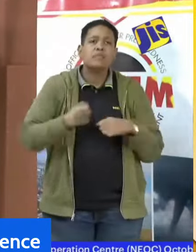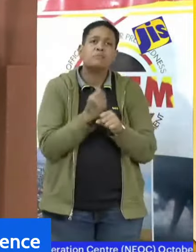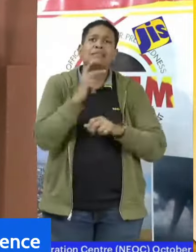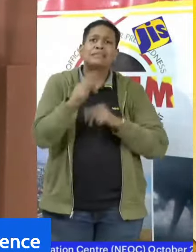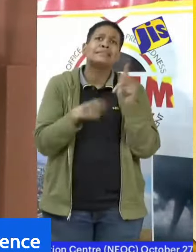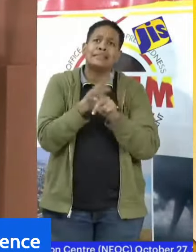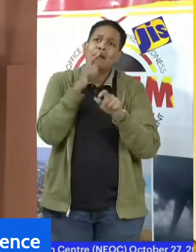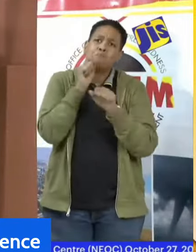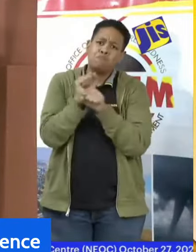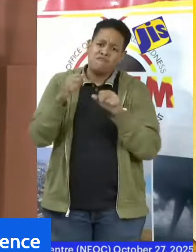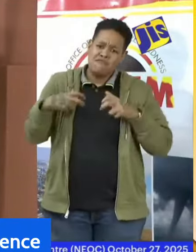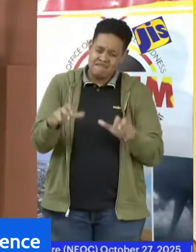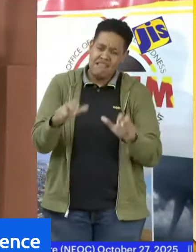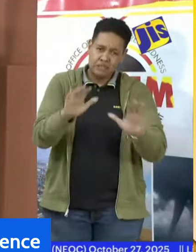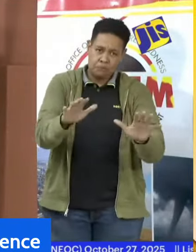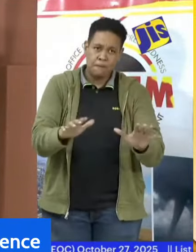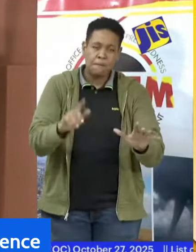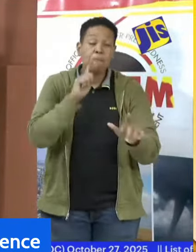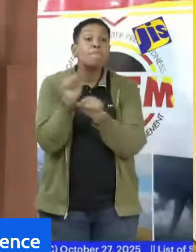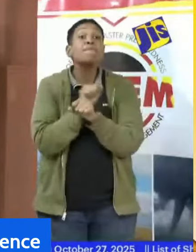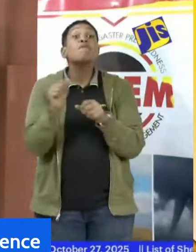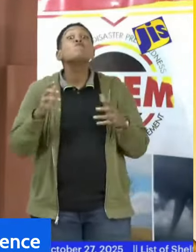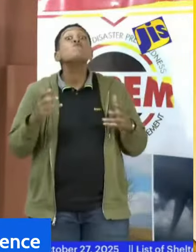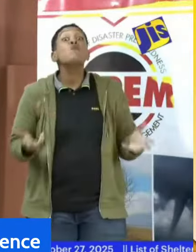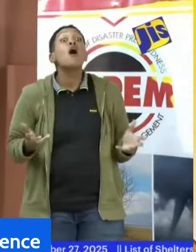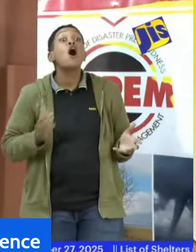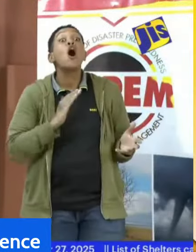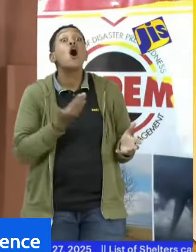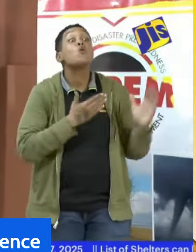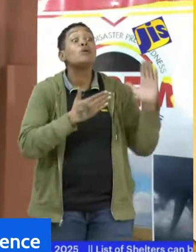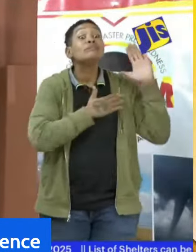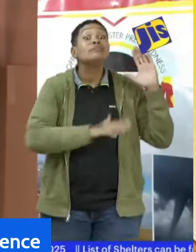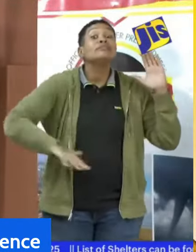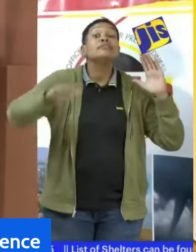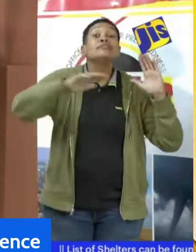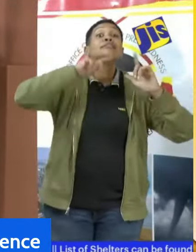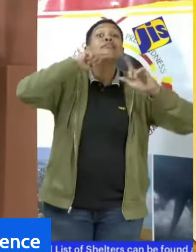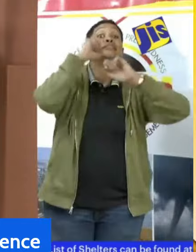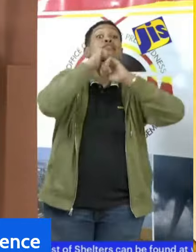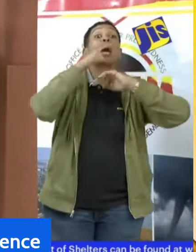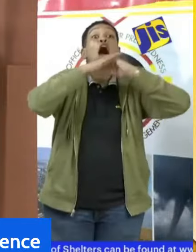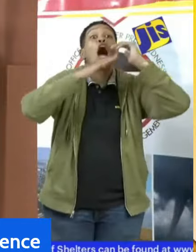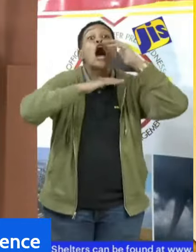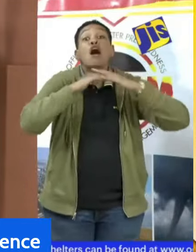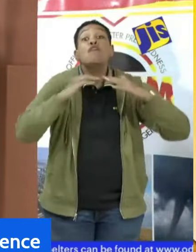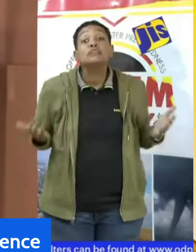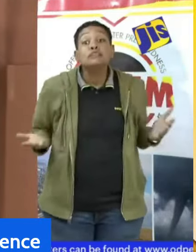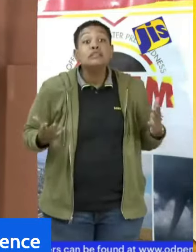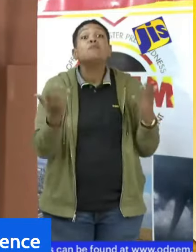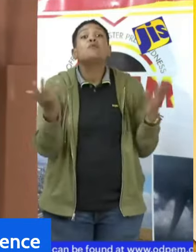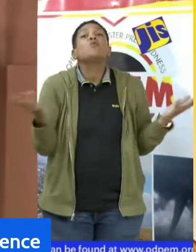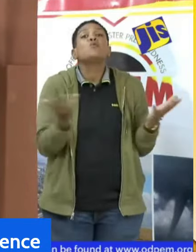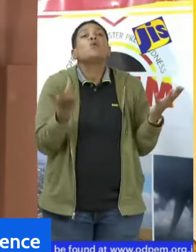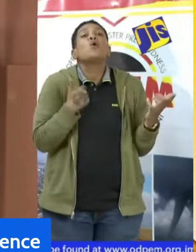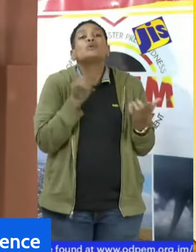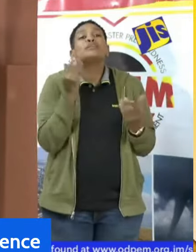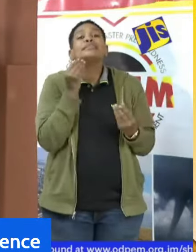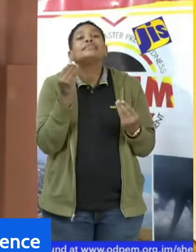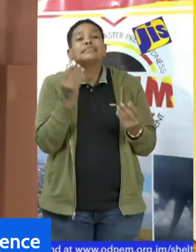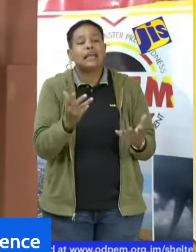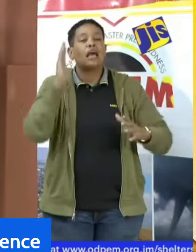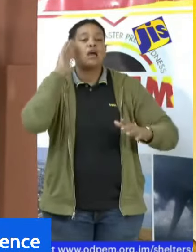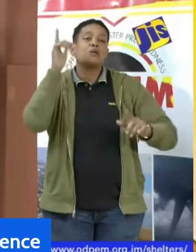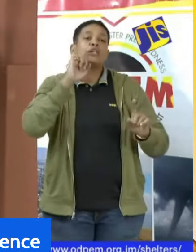of investment that will ensure that our citizens are comfortable in what we say and